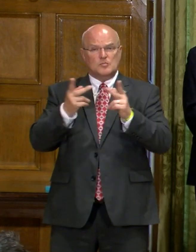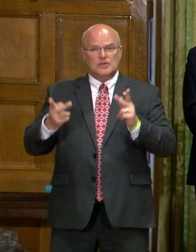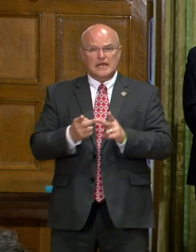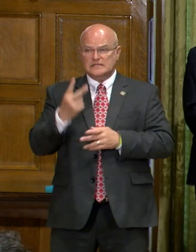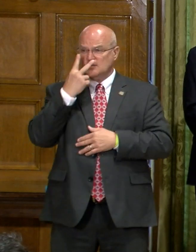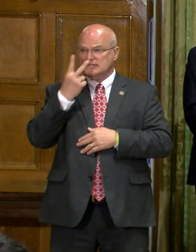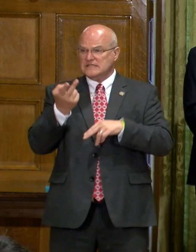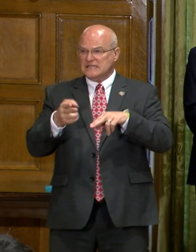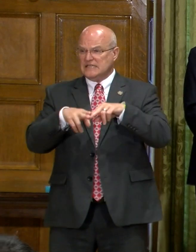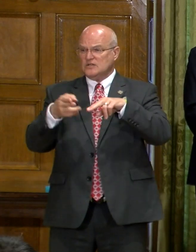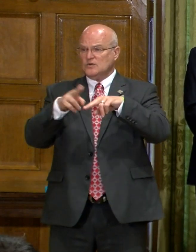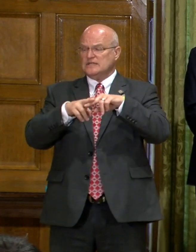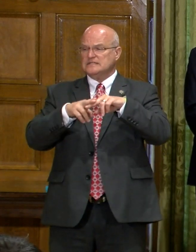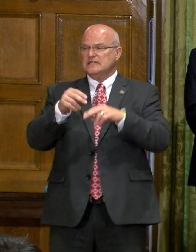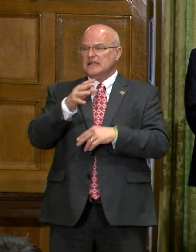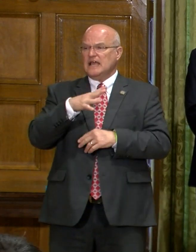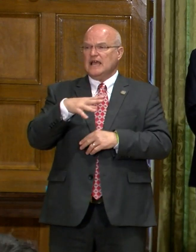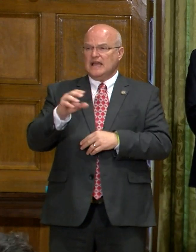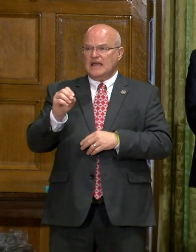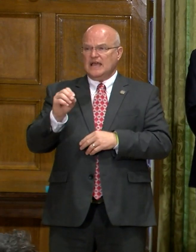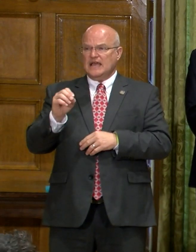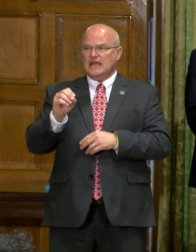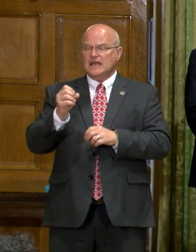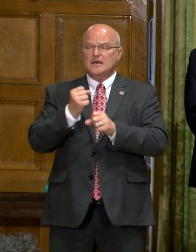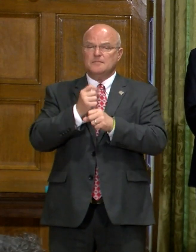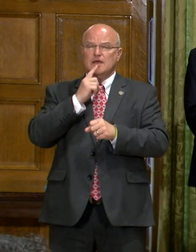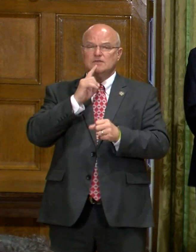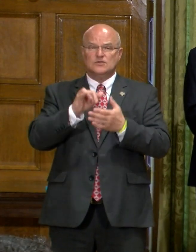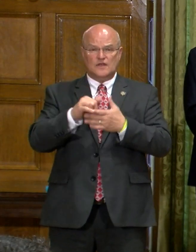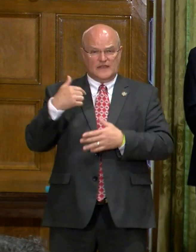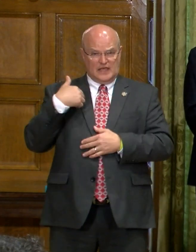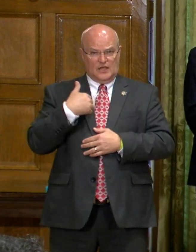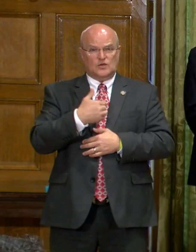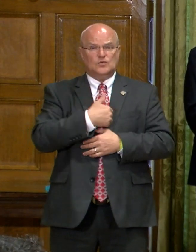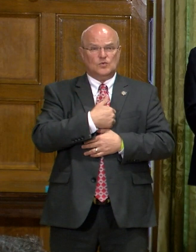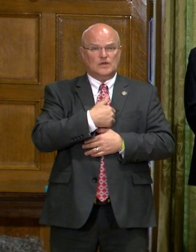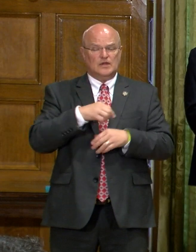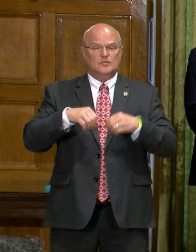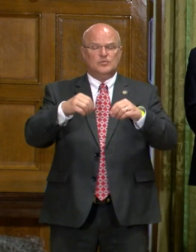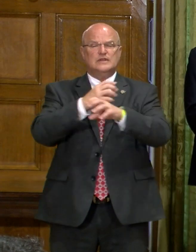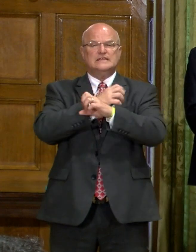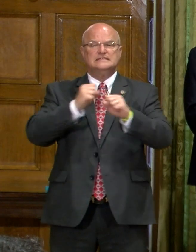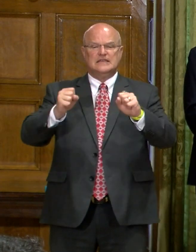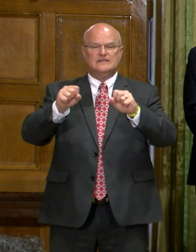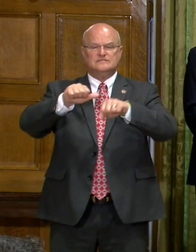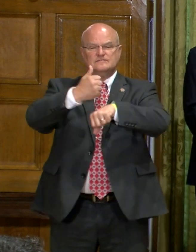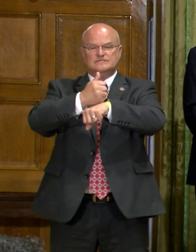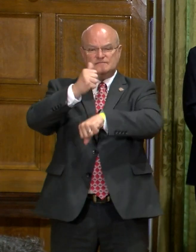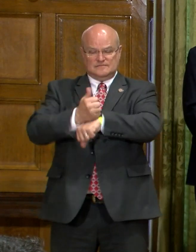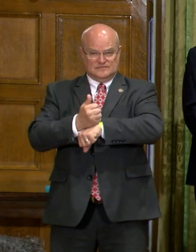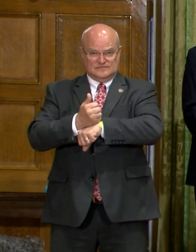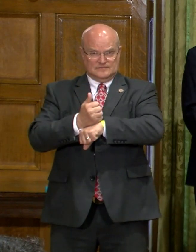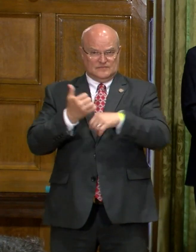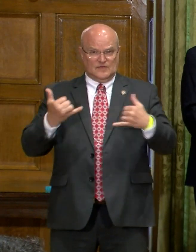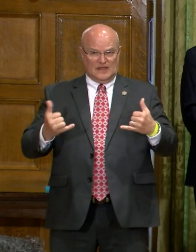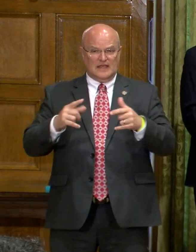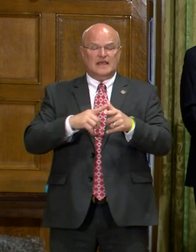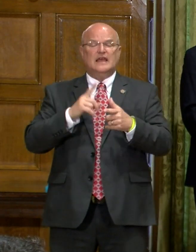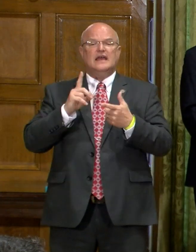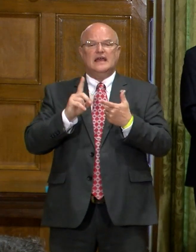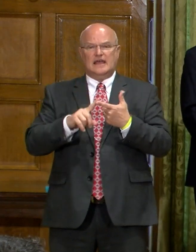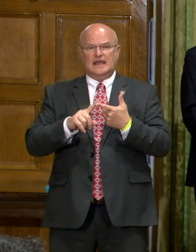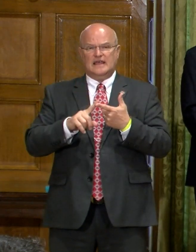where we see increases and make sure that we're putting safeguards in place. And